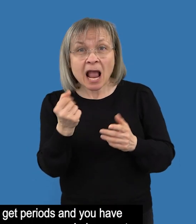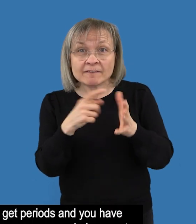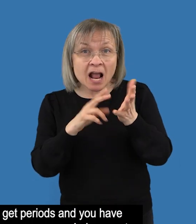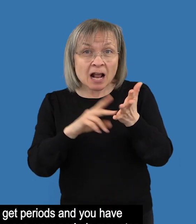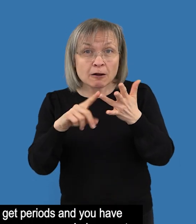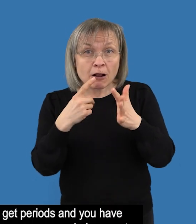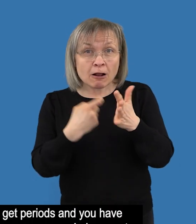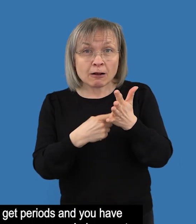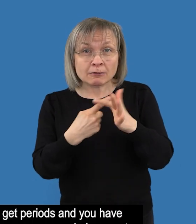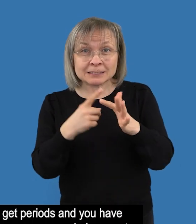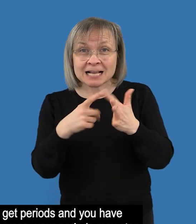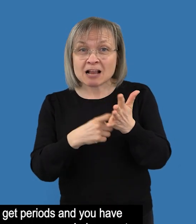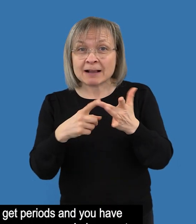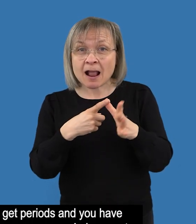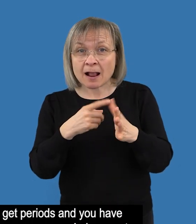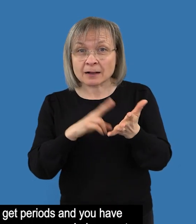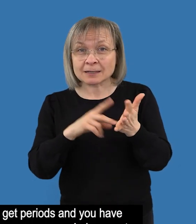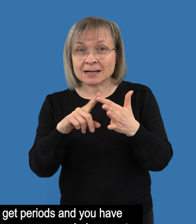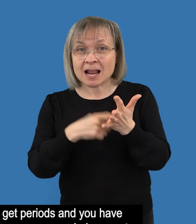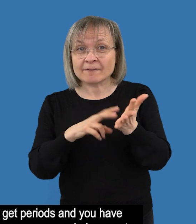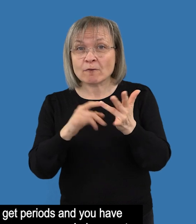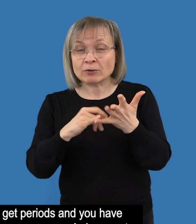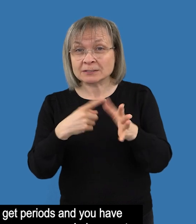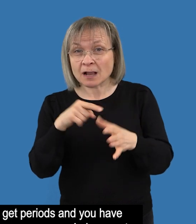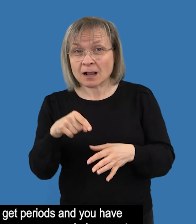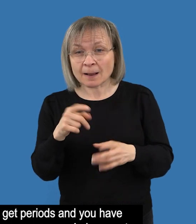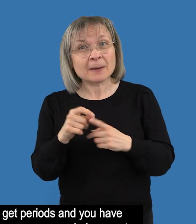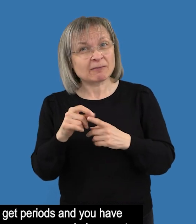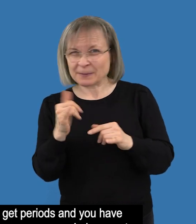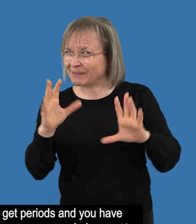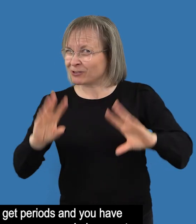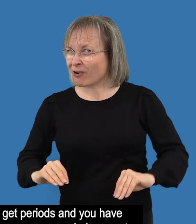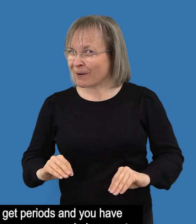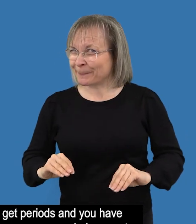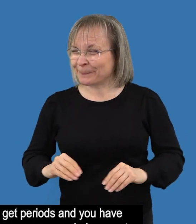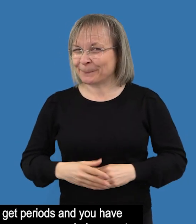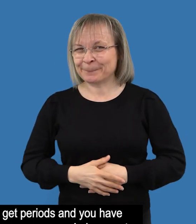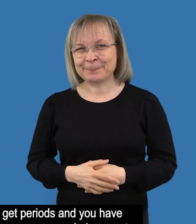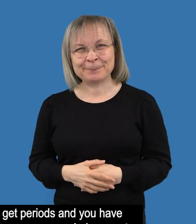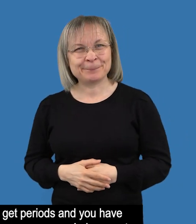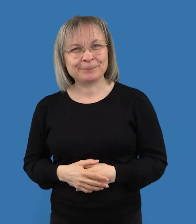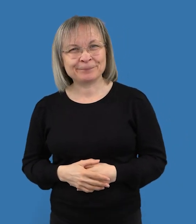If you get periods and you have anorexia nervosa, your periods may stop.